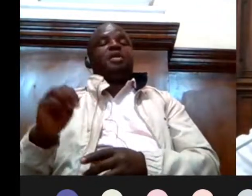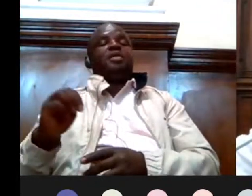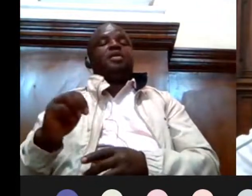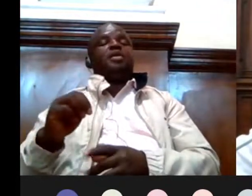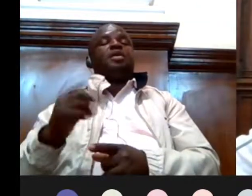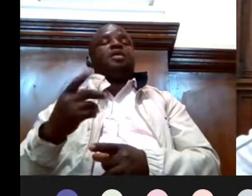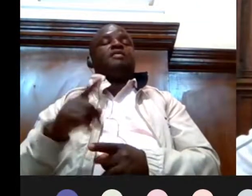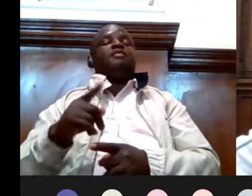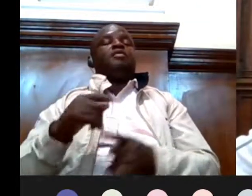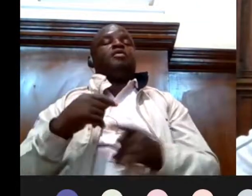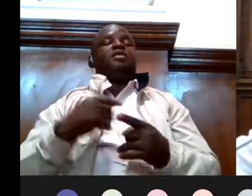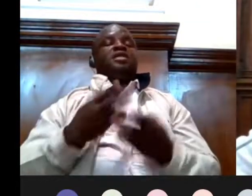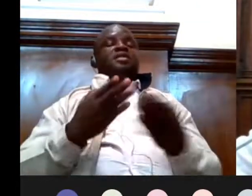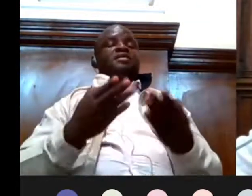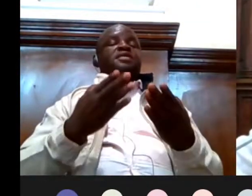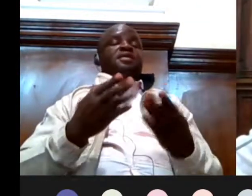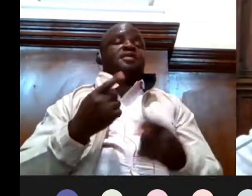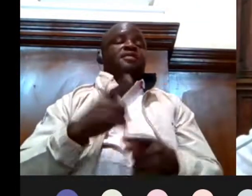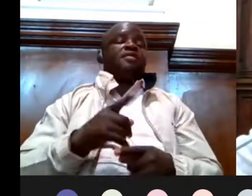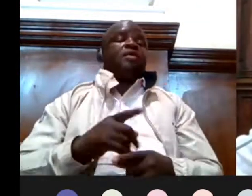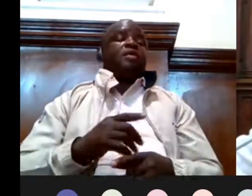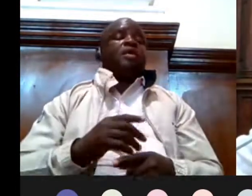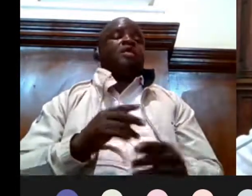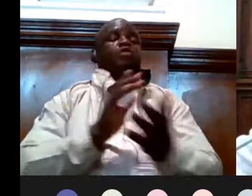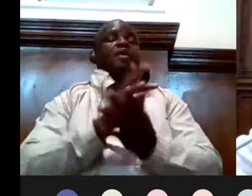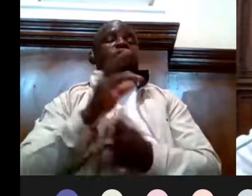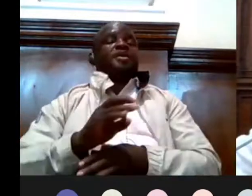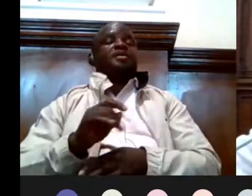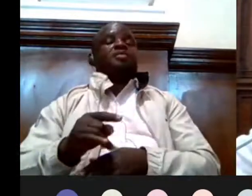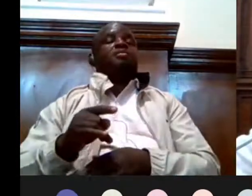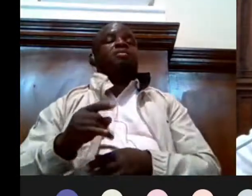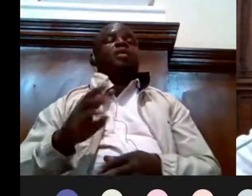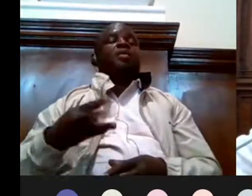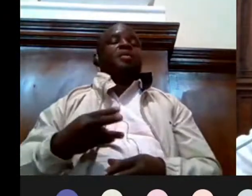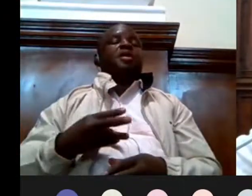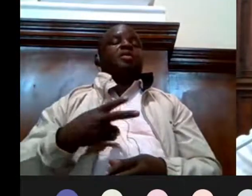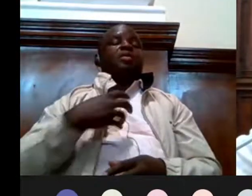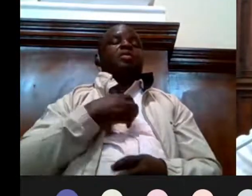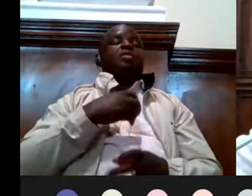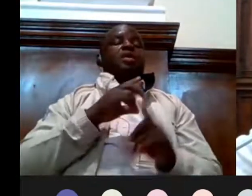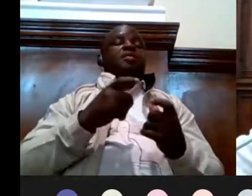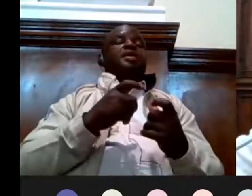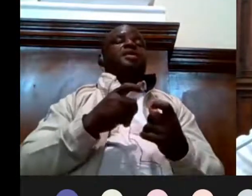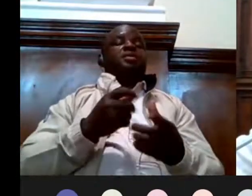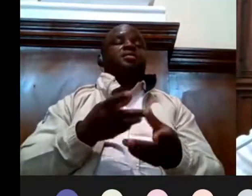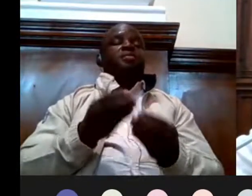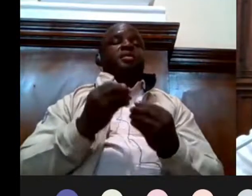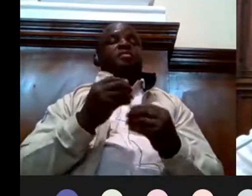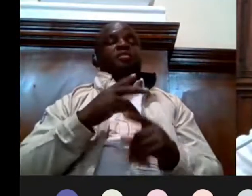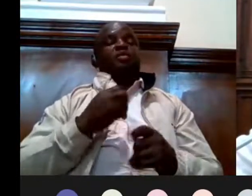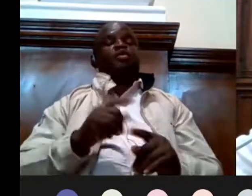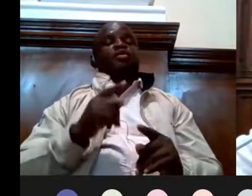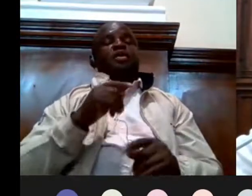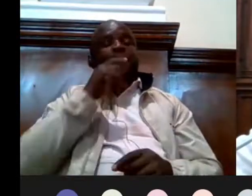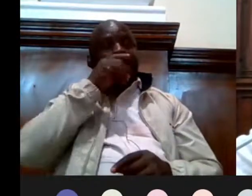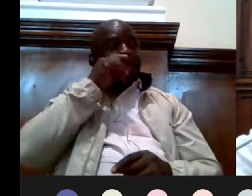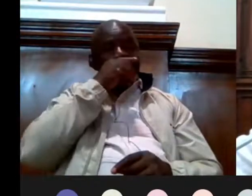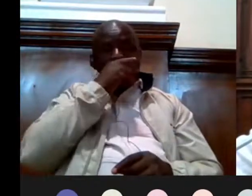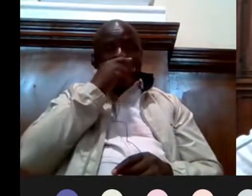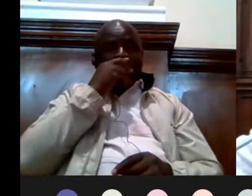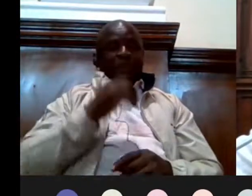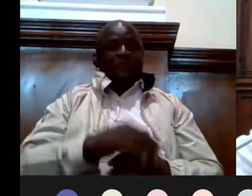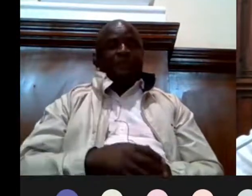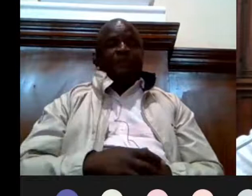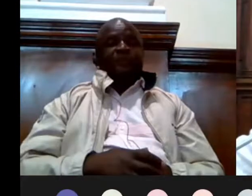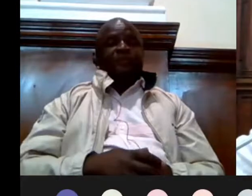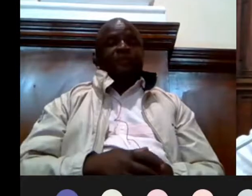35,289,000,000 on goods and services, of which 12% women-owned companies were given an opportunity to provide